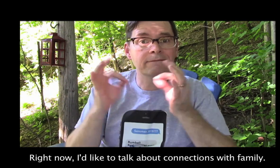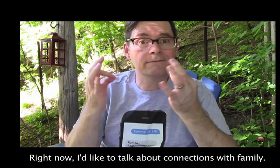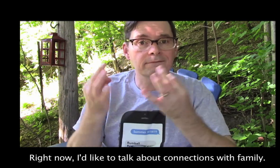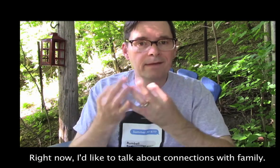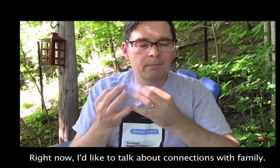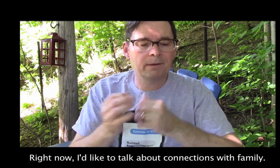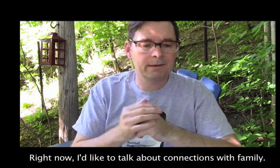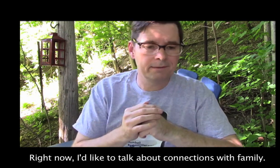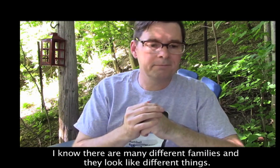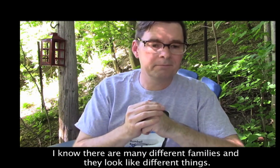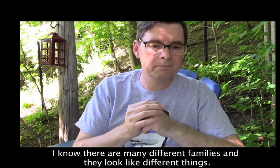with family.